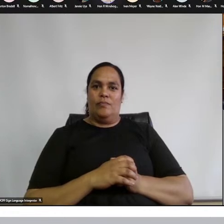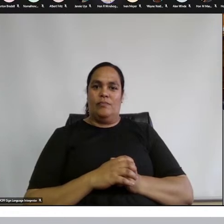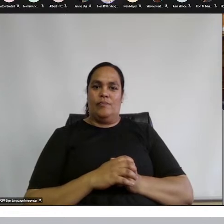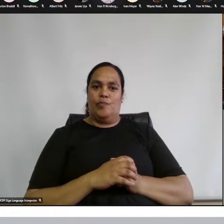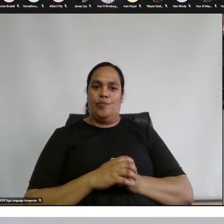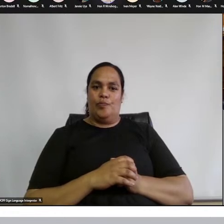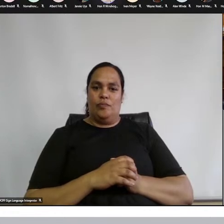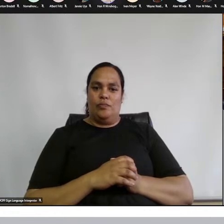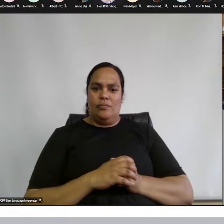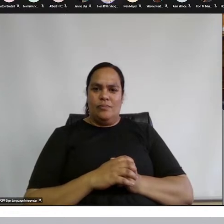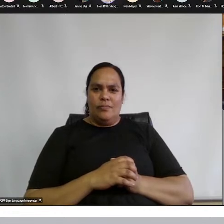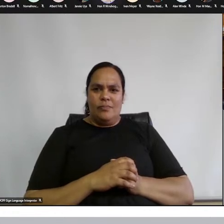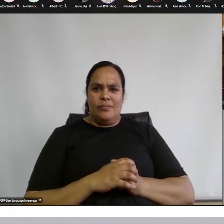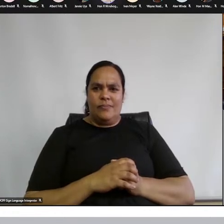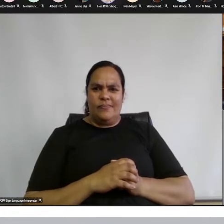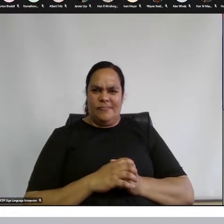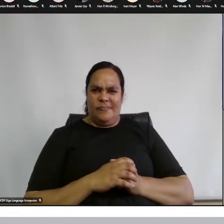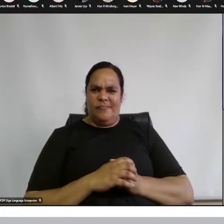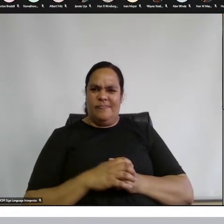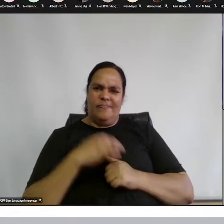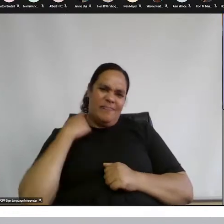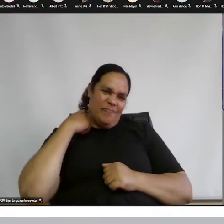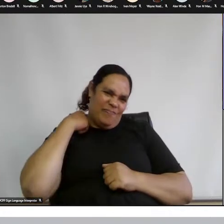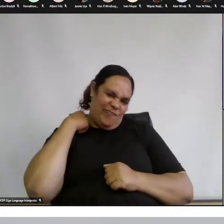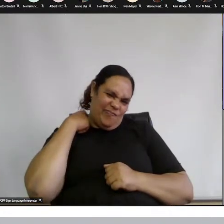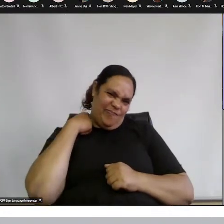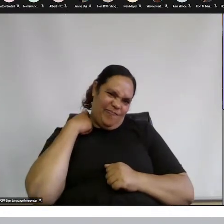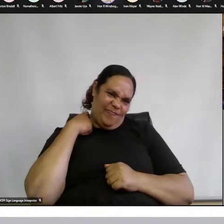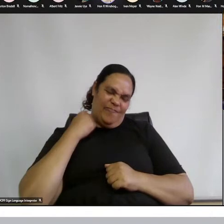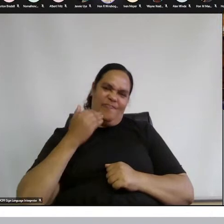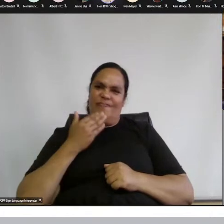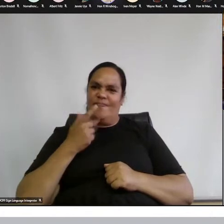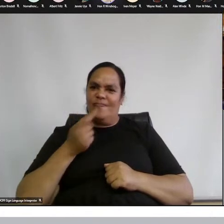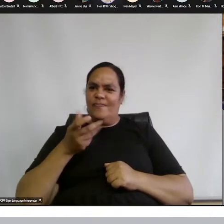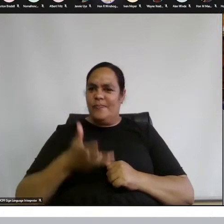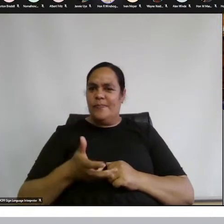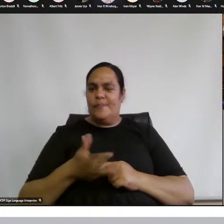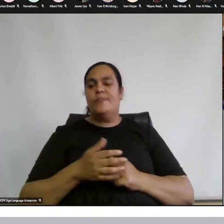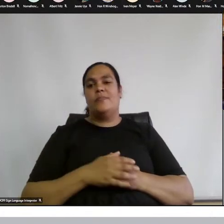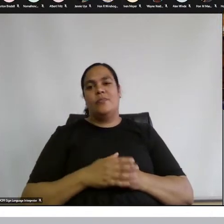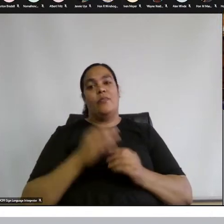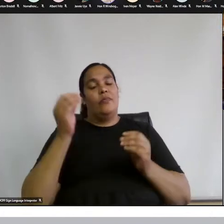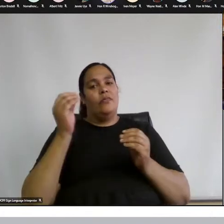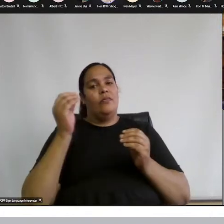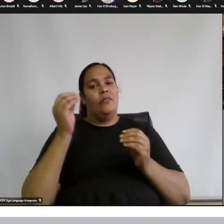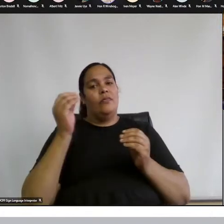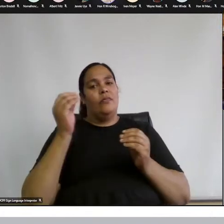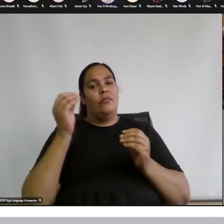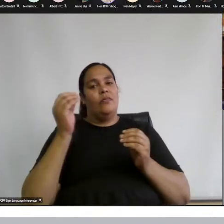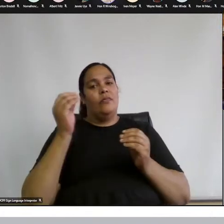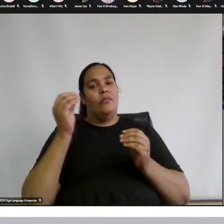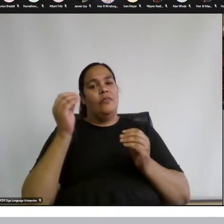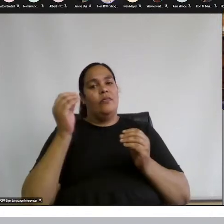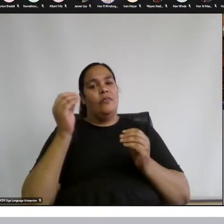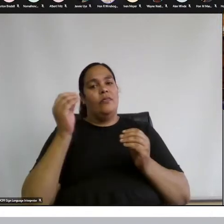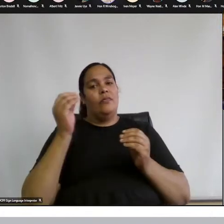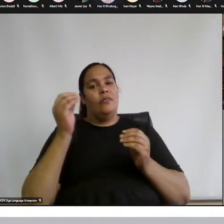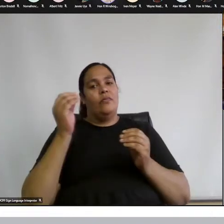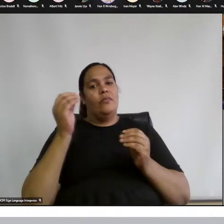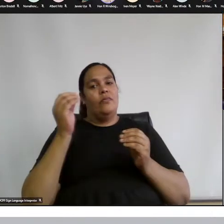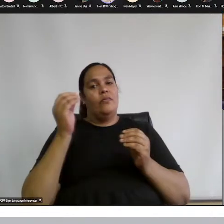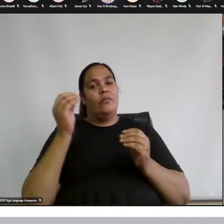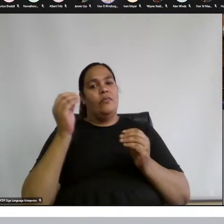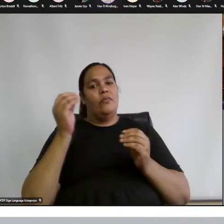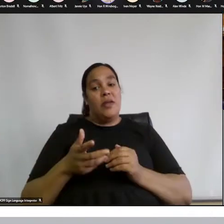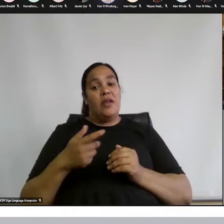Thank you, Speaker. Over to you. Thank you, Speaker. Good afternoon, Speaker and honourable members.